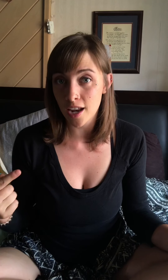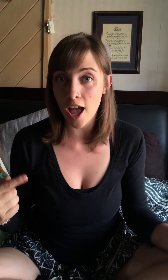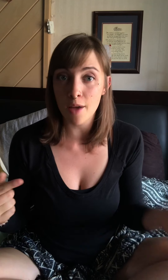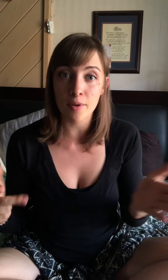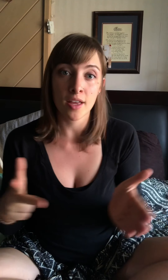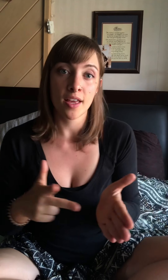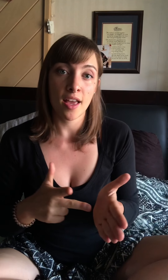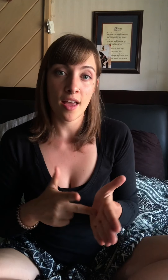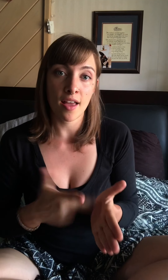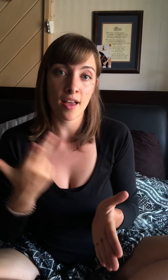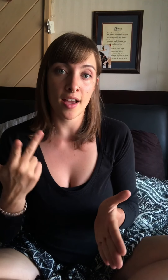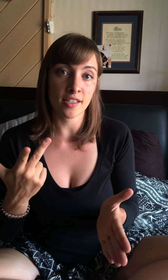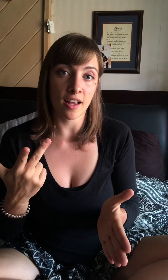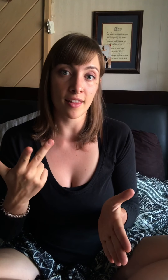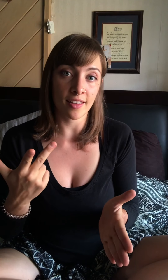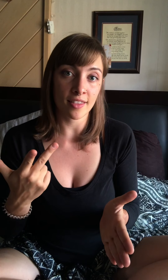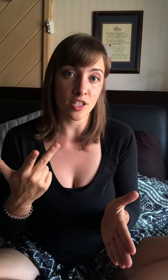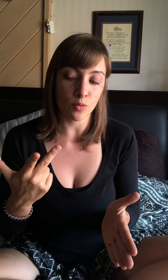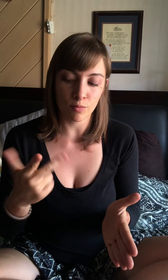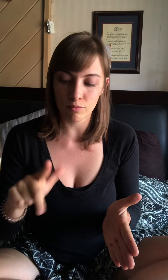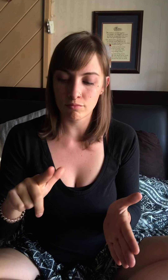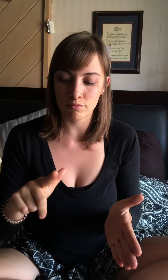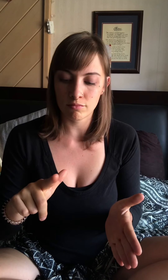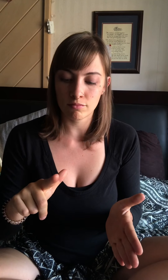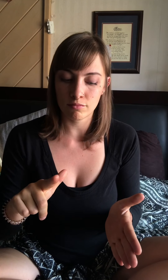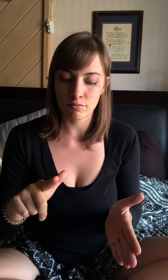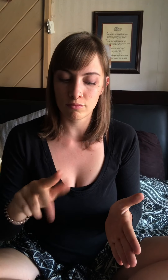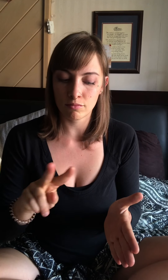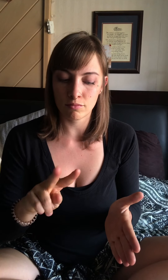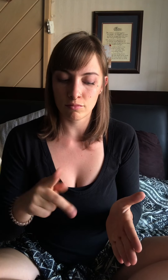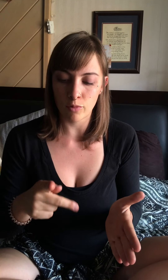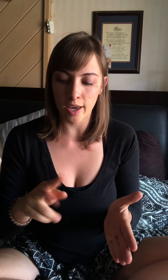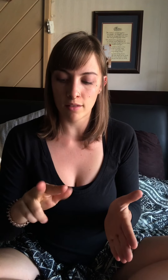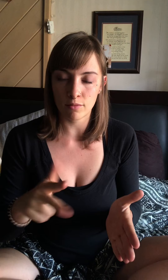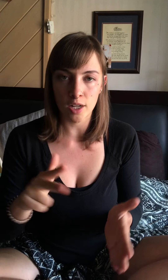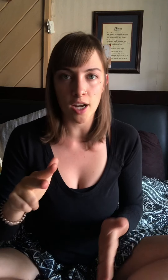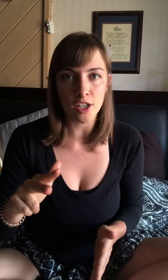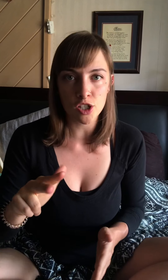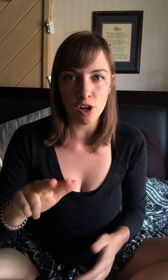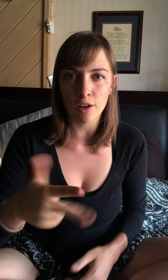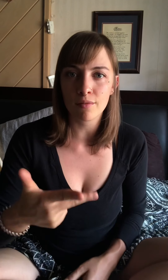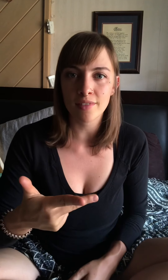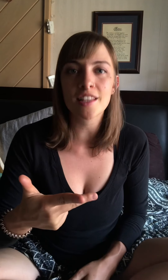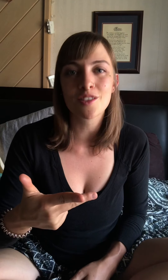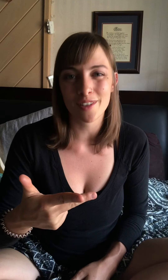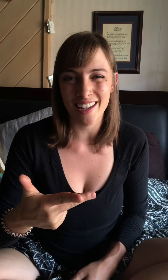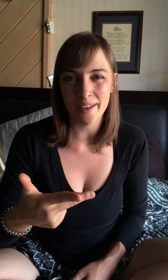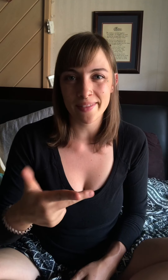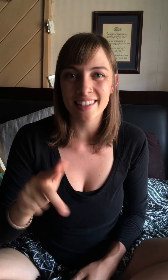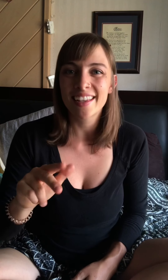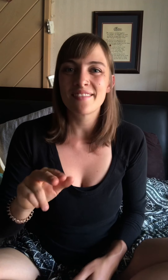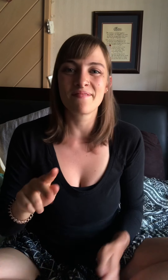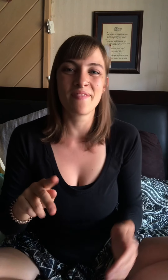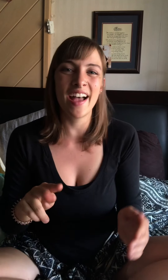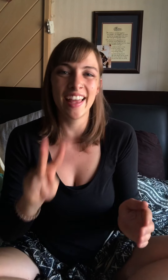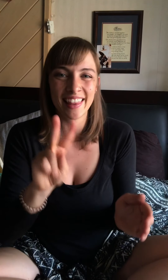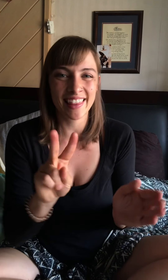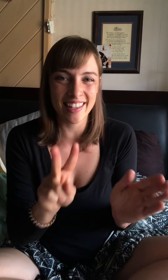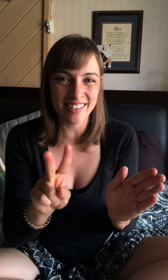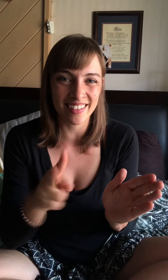up, I saw like this. Wait, what did I just show you? That's 3 times. But this one right